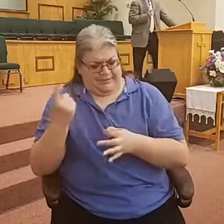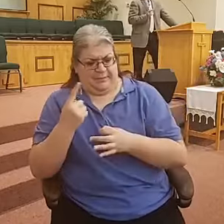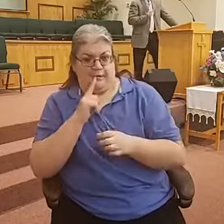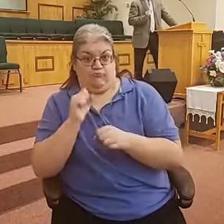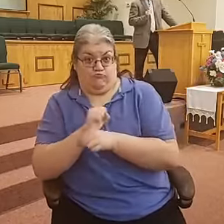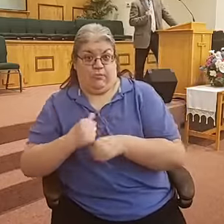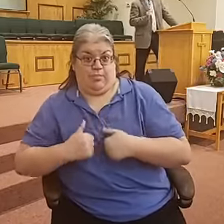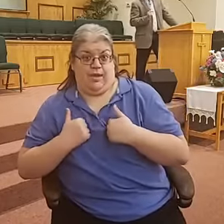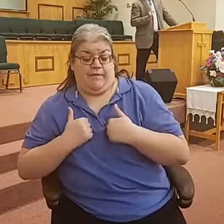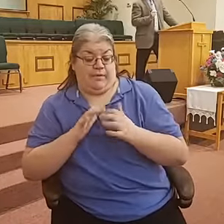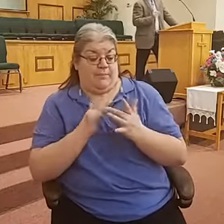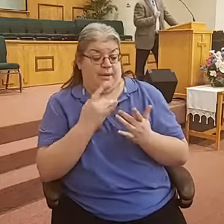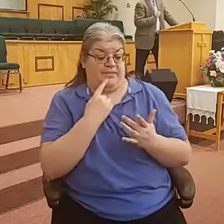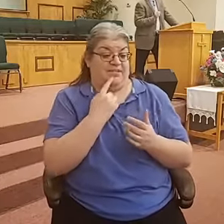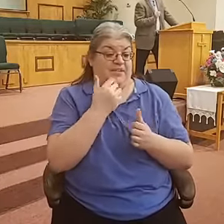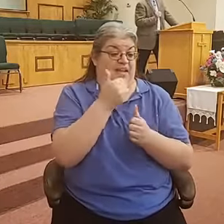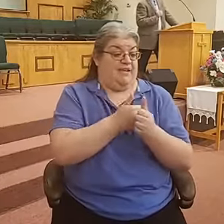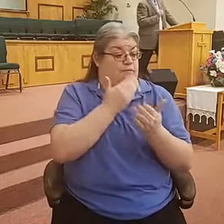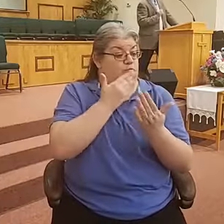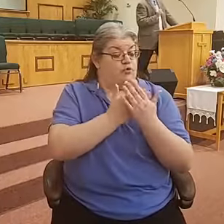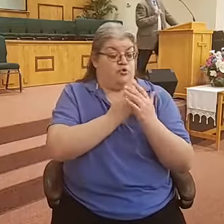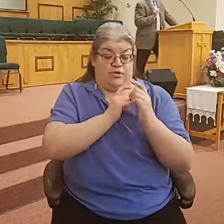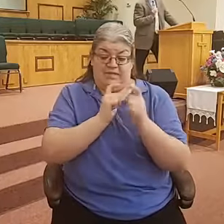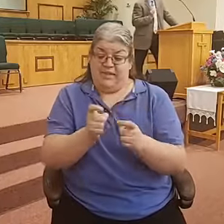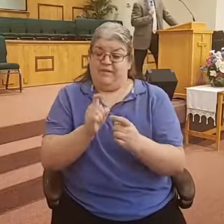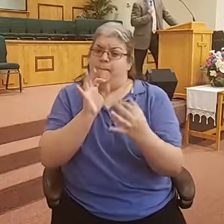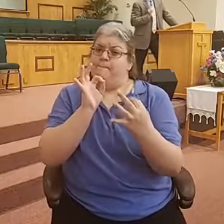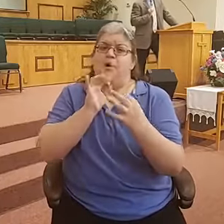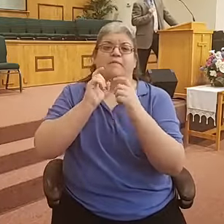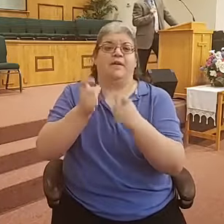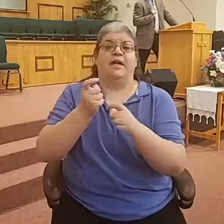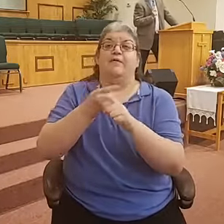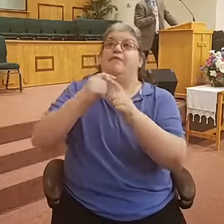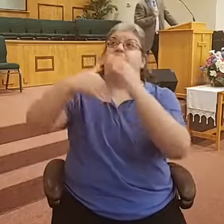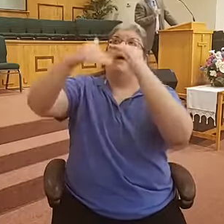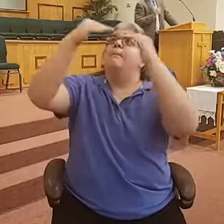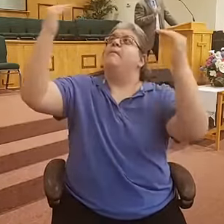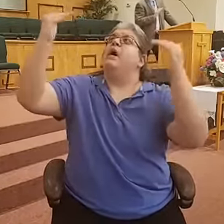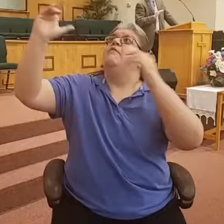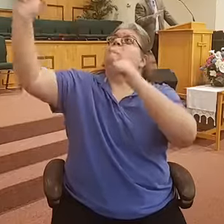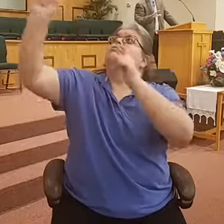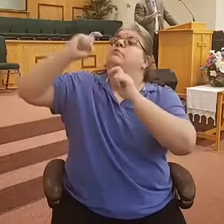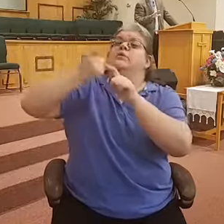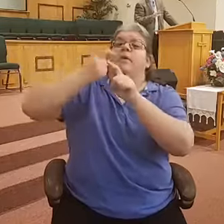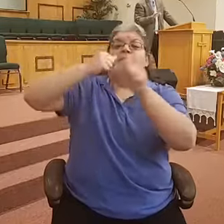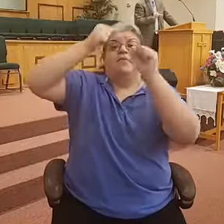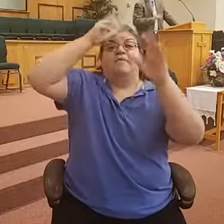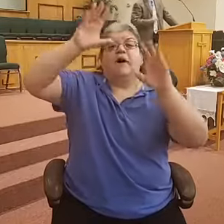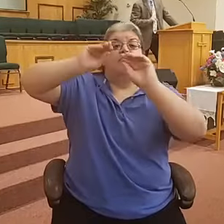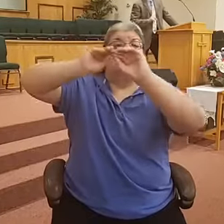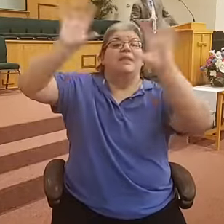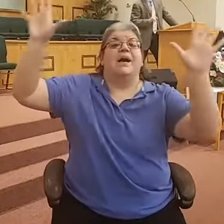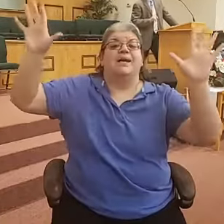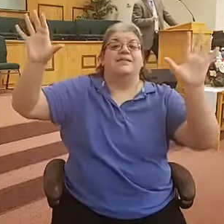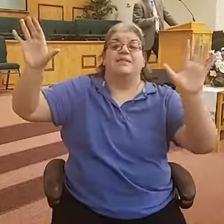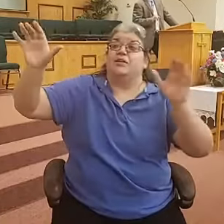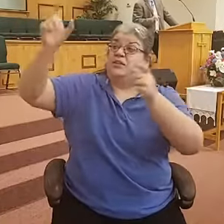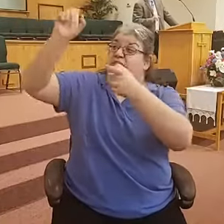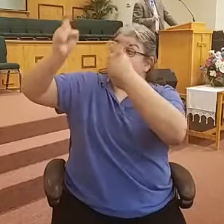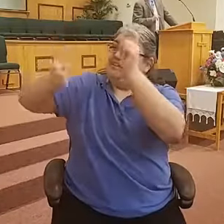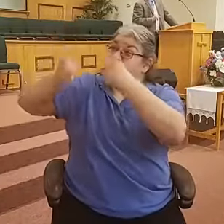The Bible says every good gift and perfect gift is from above, coming down from the Father of lights, in whom there is no variableness nor shadow of turning.